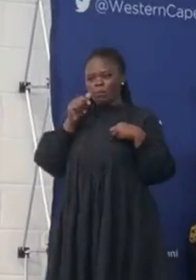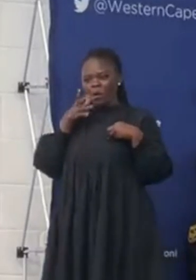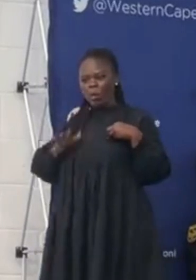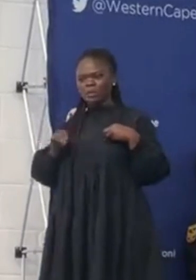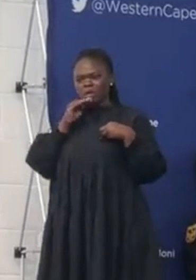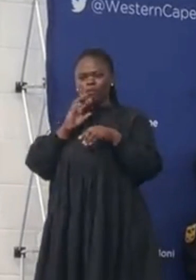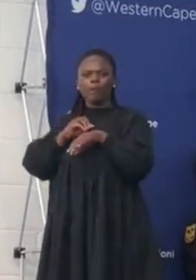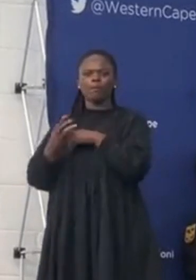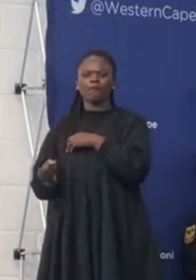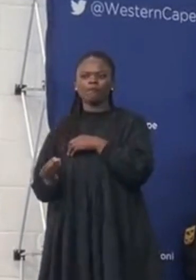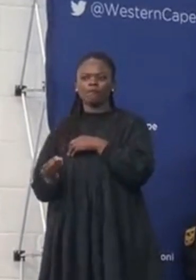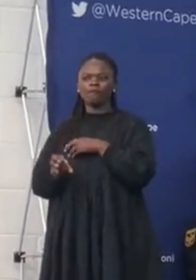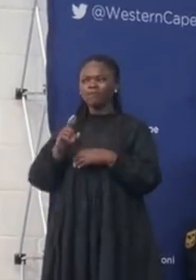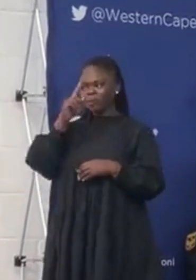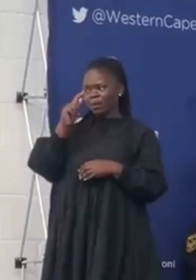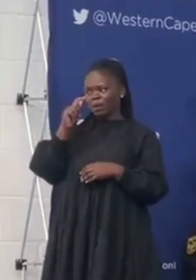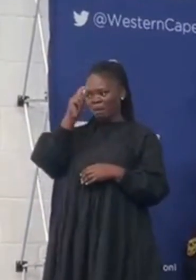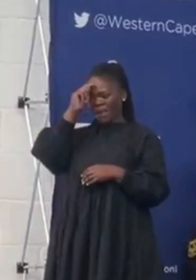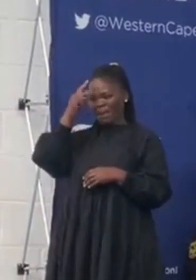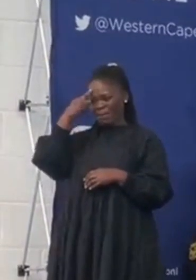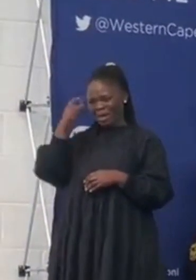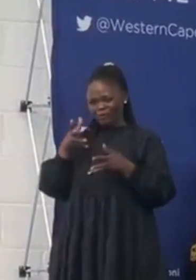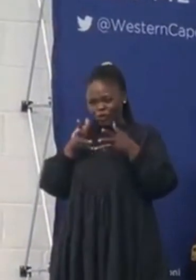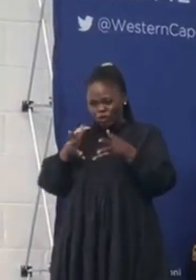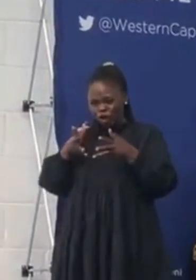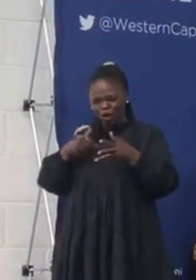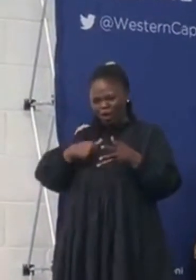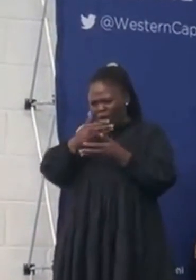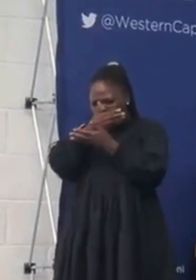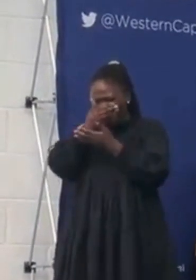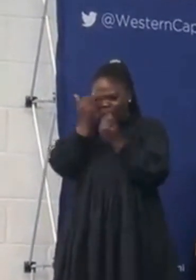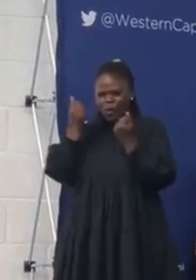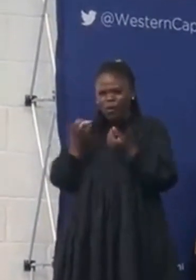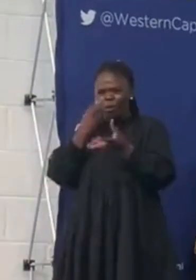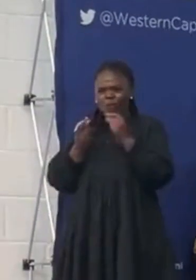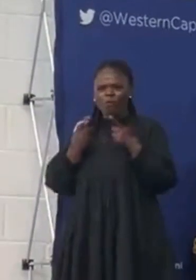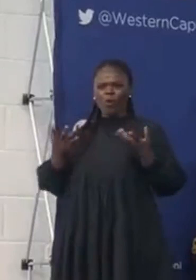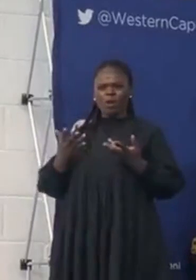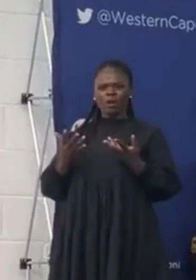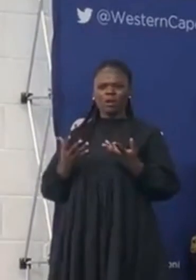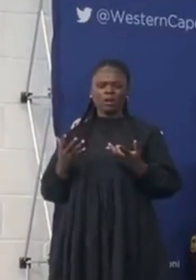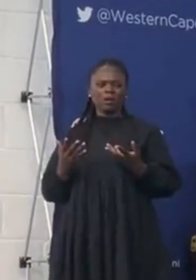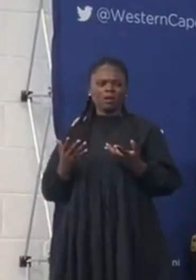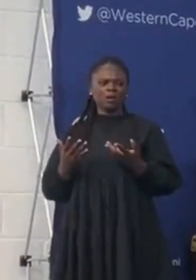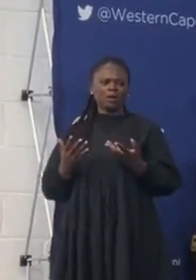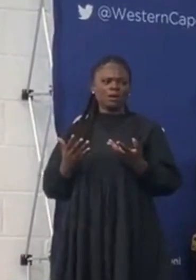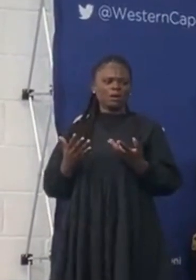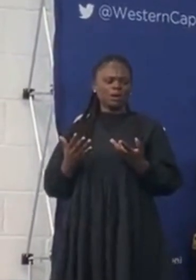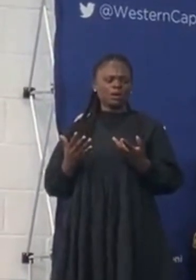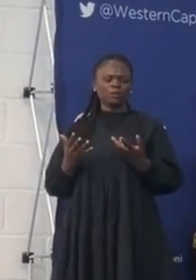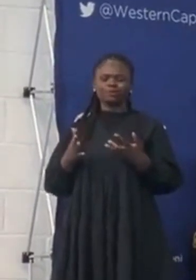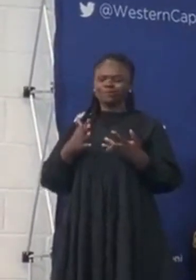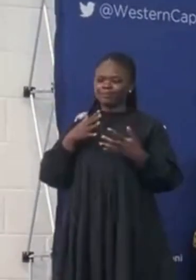Hello South Africa. Minister Bheki Cele encouraged by men's pledge to end GBV. Police Minister Bheki Cele has been